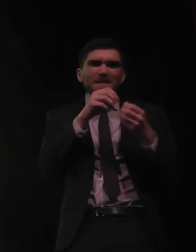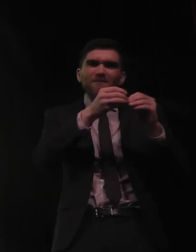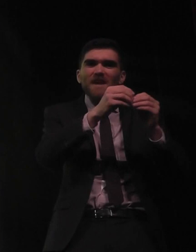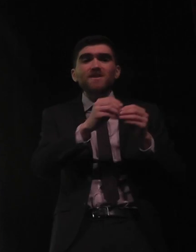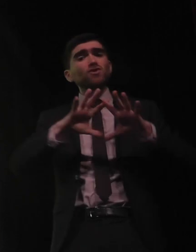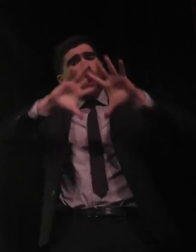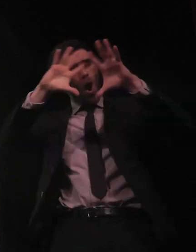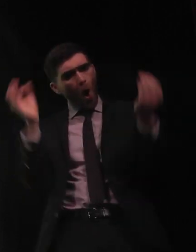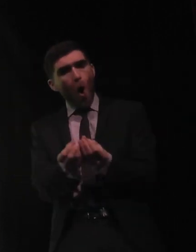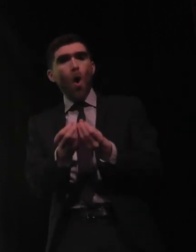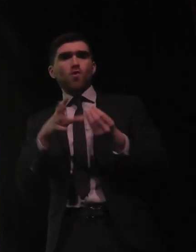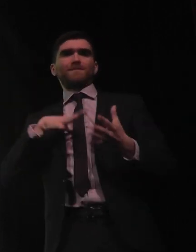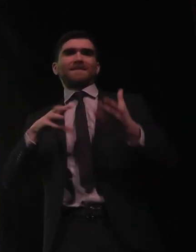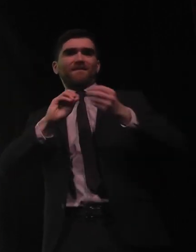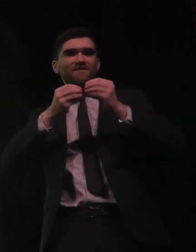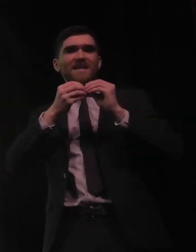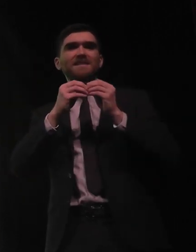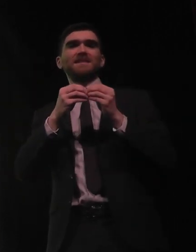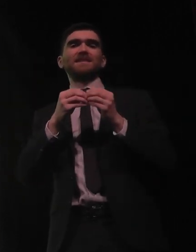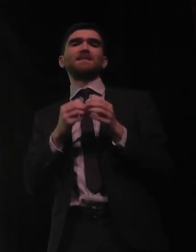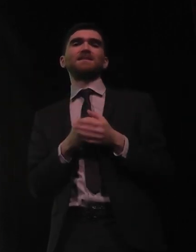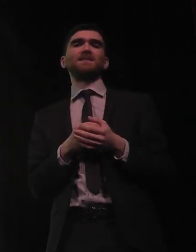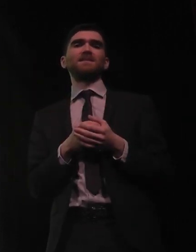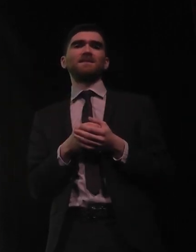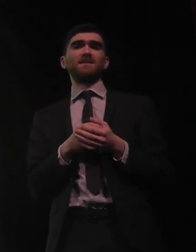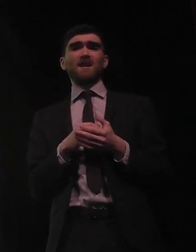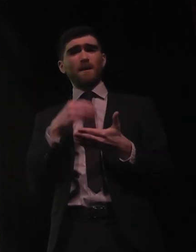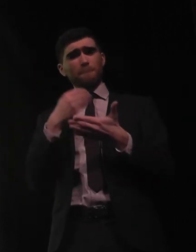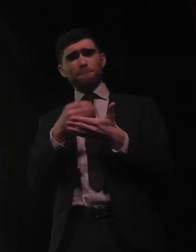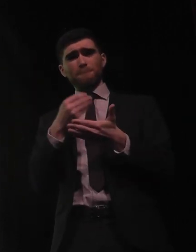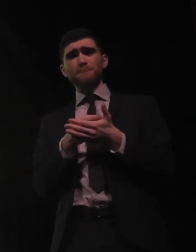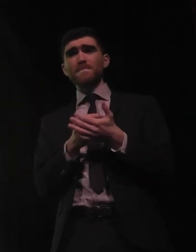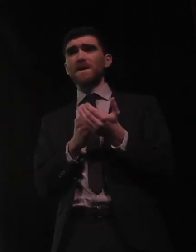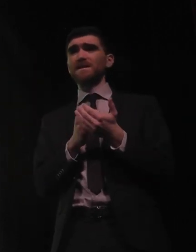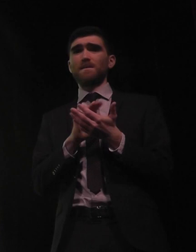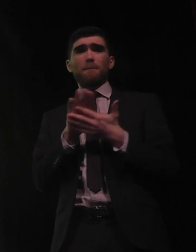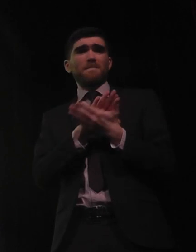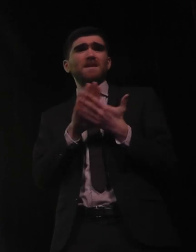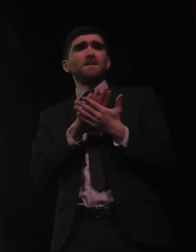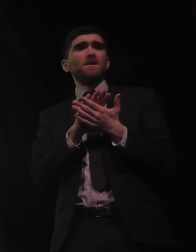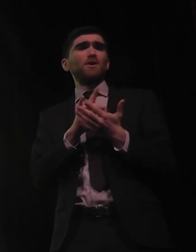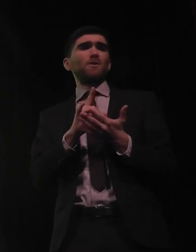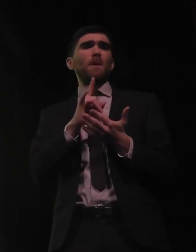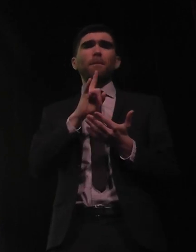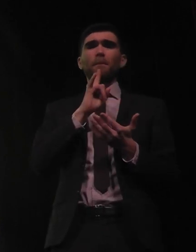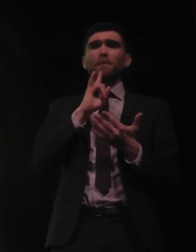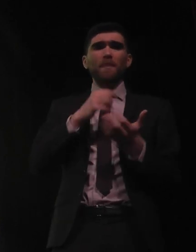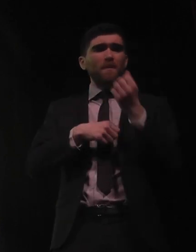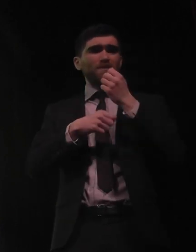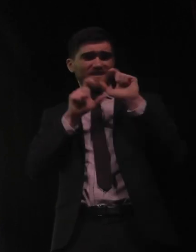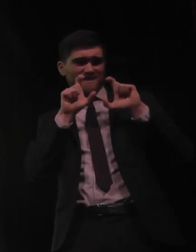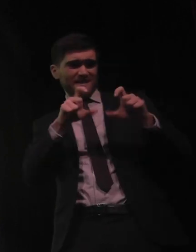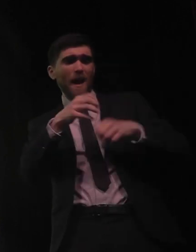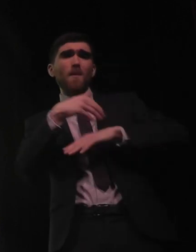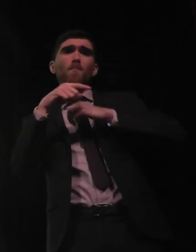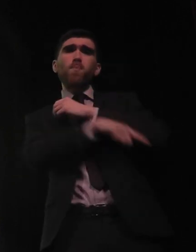Currency is a convention that currently exacerbates inequality in society. Labour and condemns printed money out of a politicised Bank of